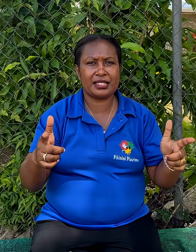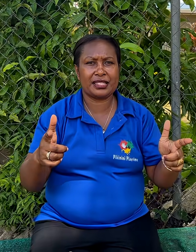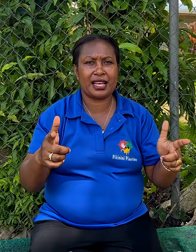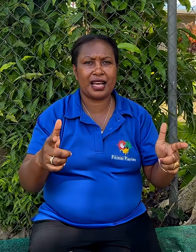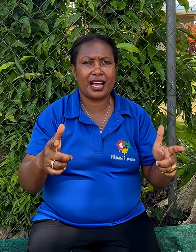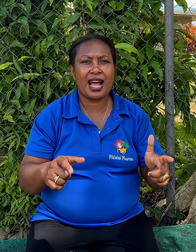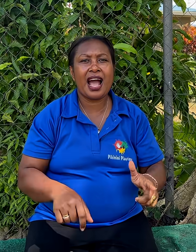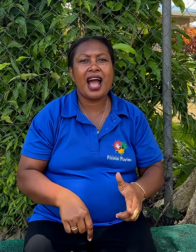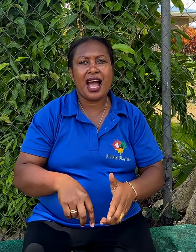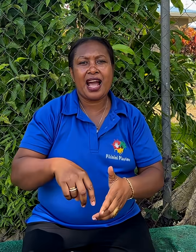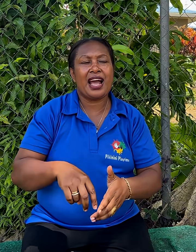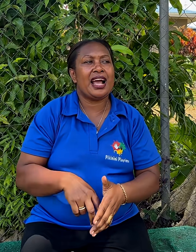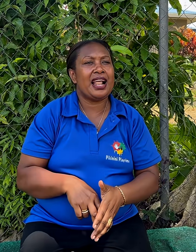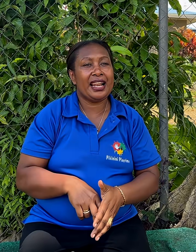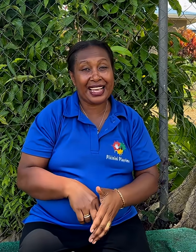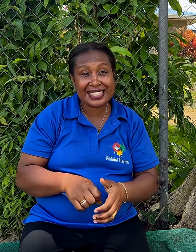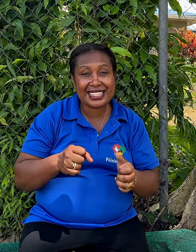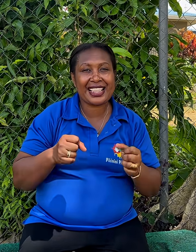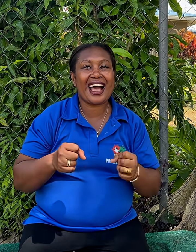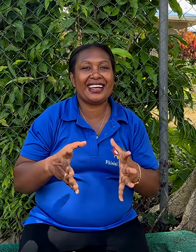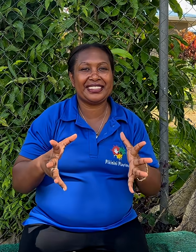language. Let's start.